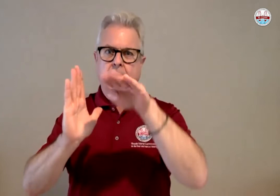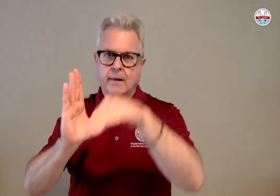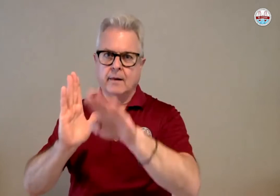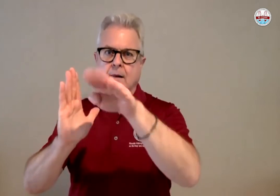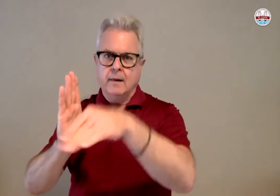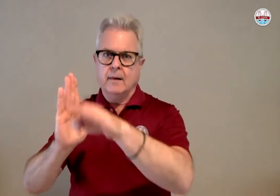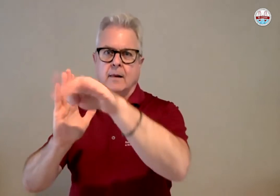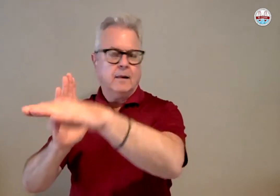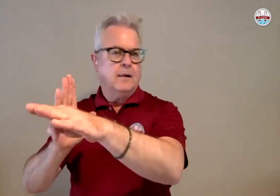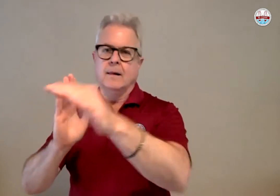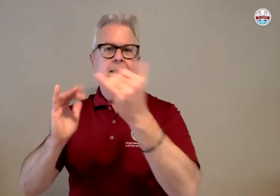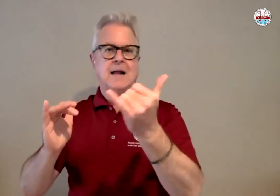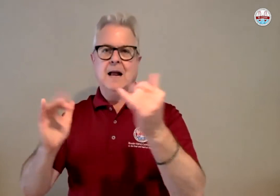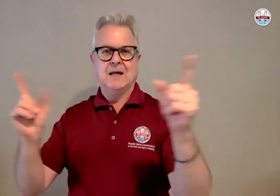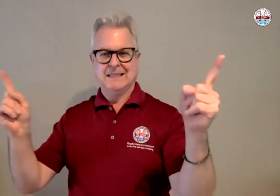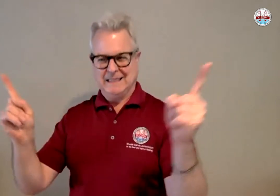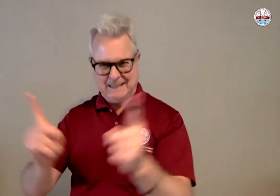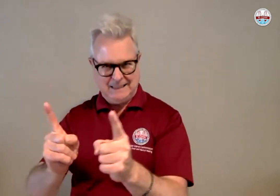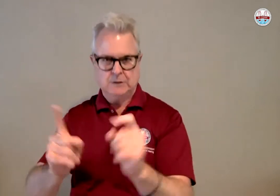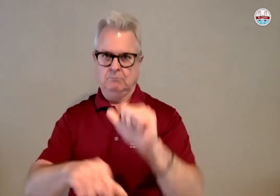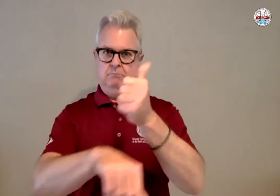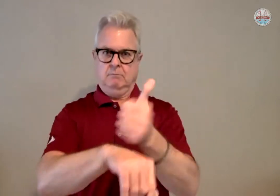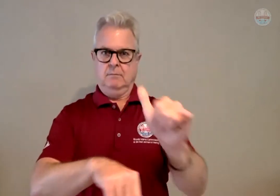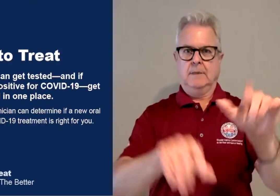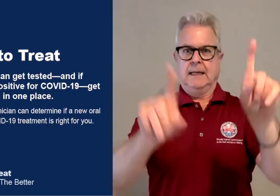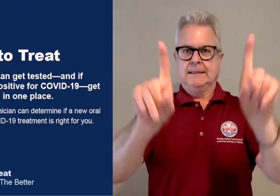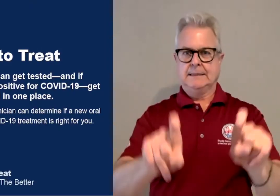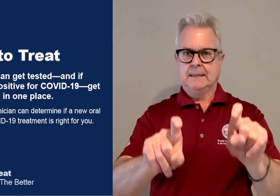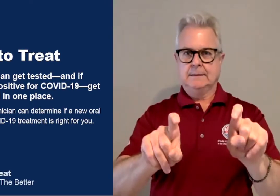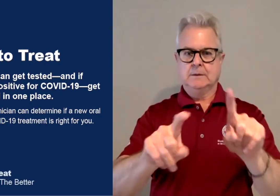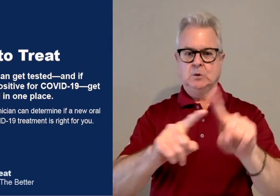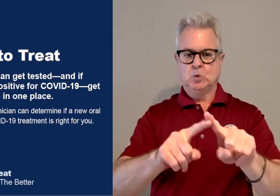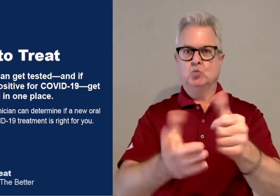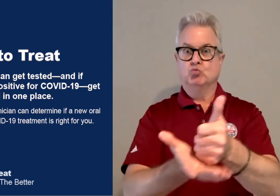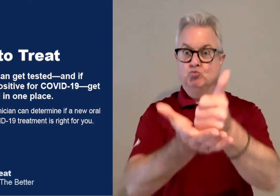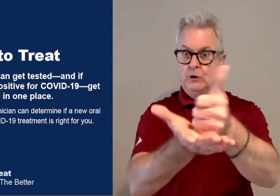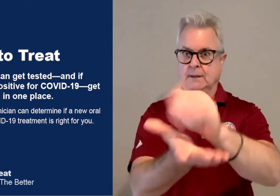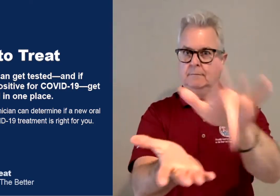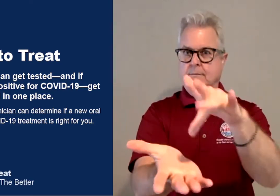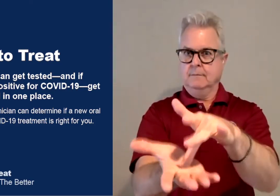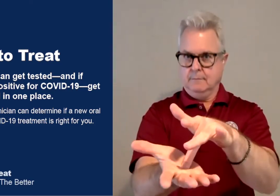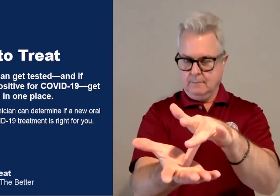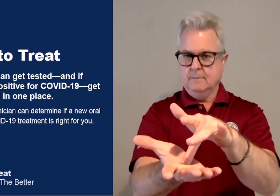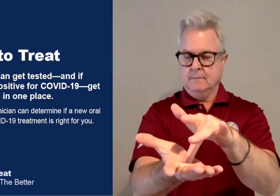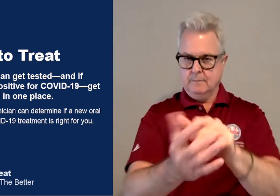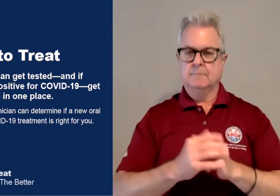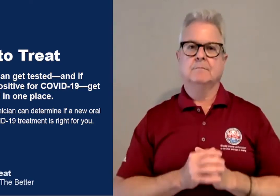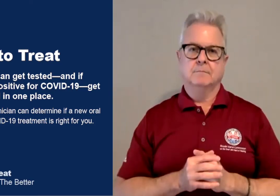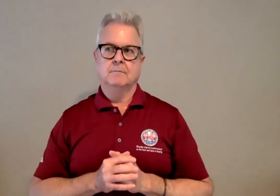of reducing COVID-19 spread rather than going through the spikes of the highs and lows that we're going through now, by getting a control on